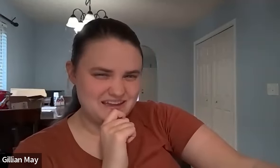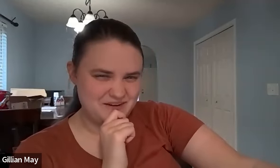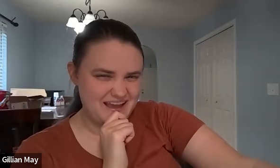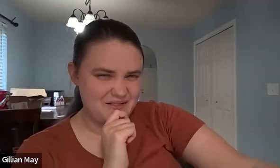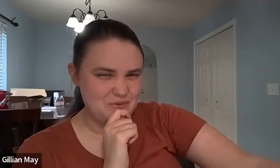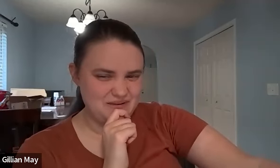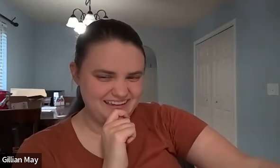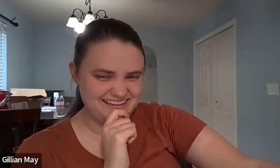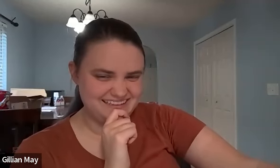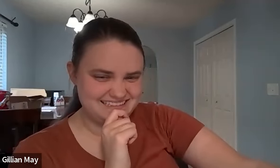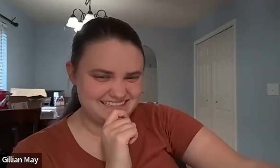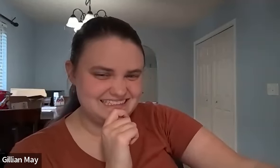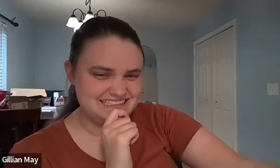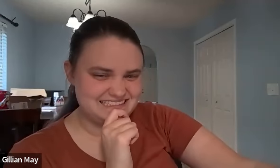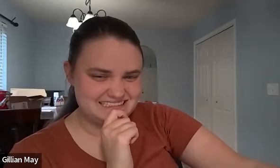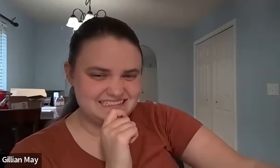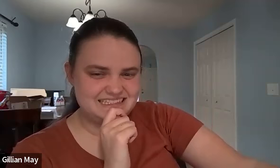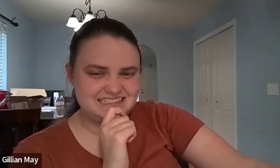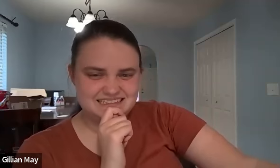sign for Halloween?